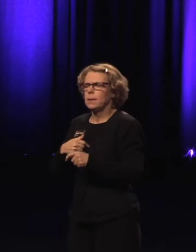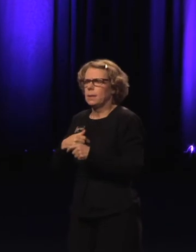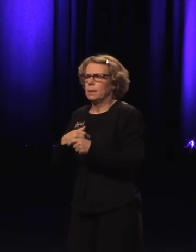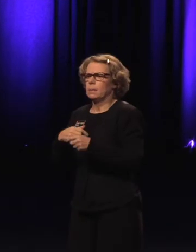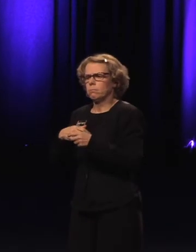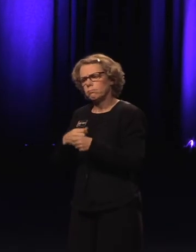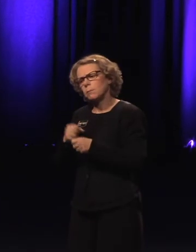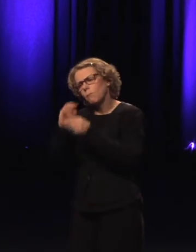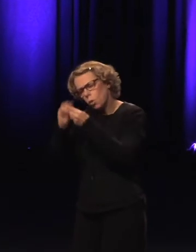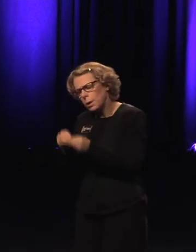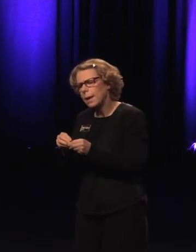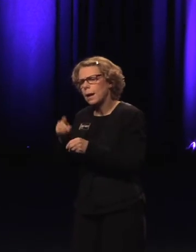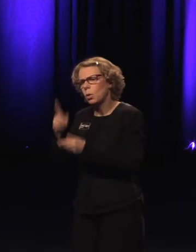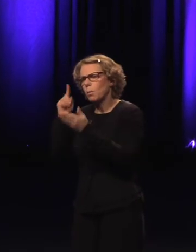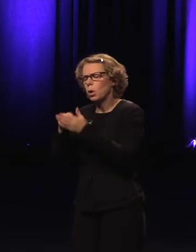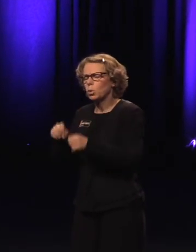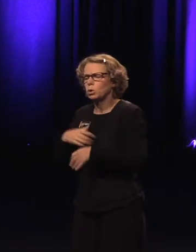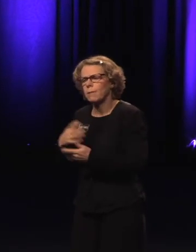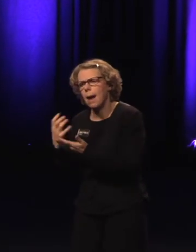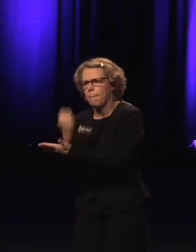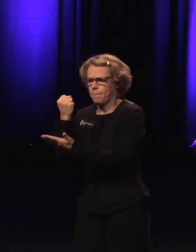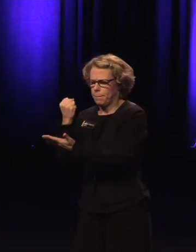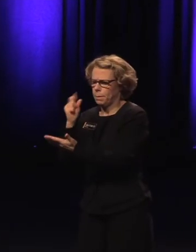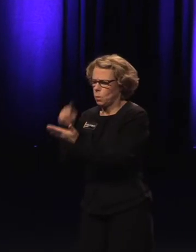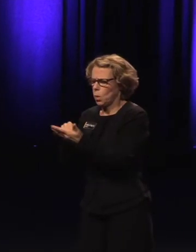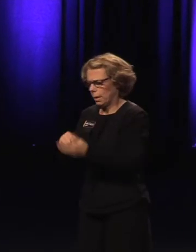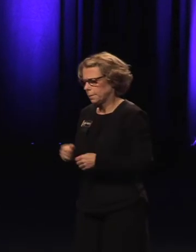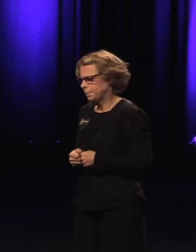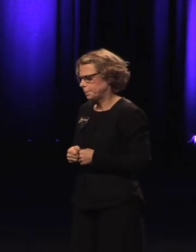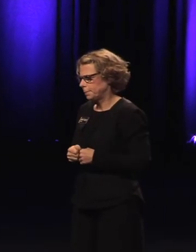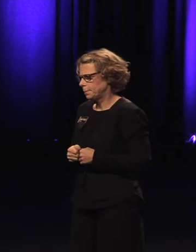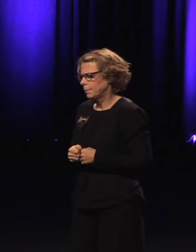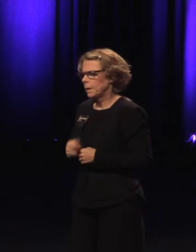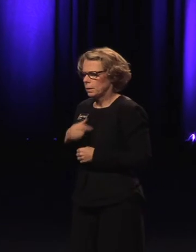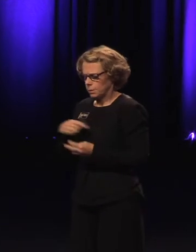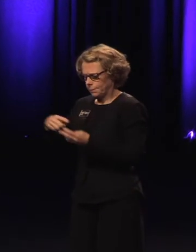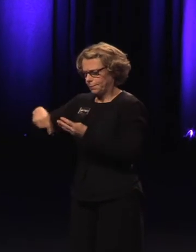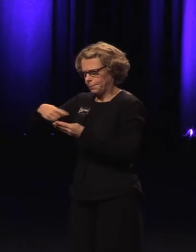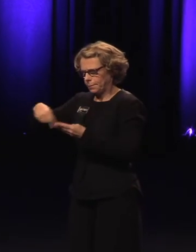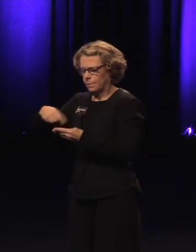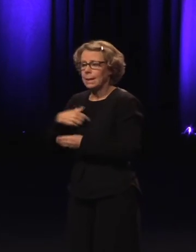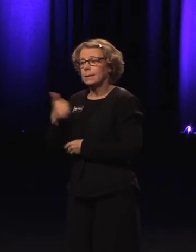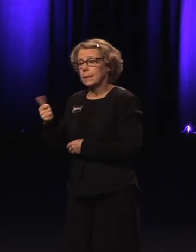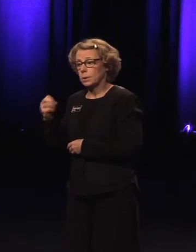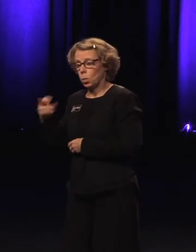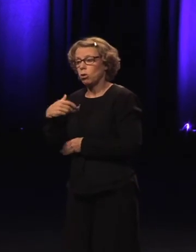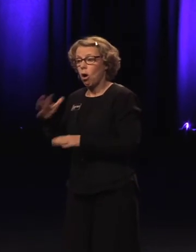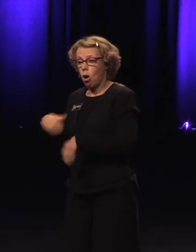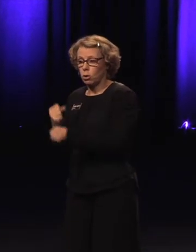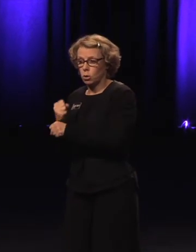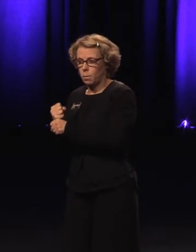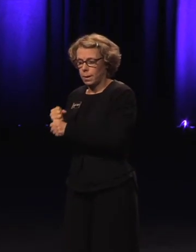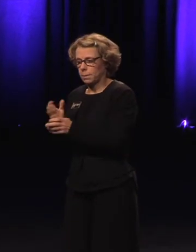them? So I'm going to give you my own views on this, because for 6 years I was working on